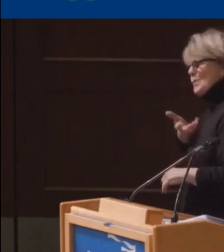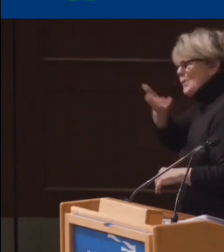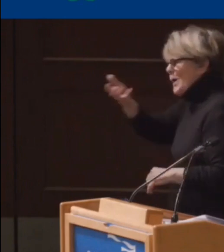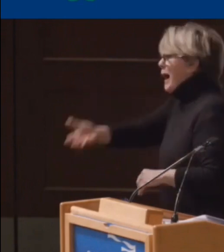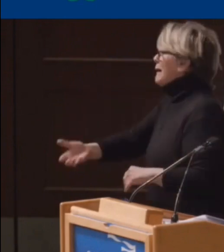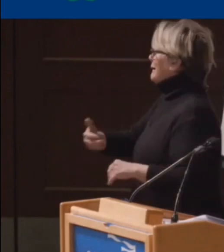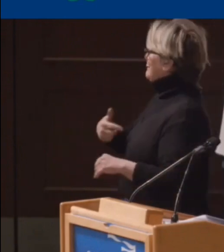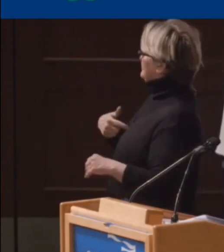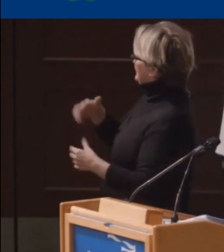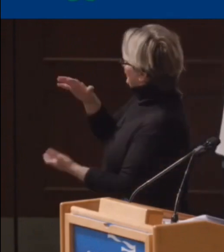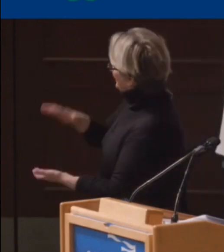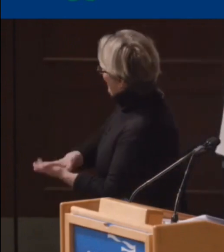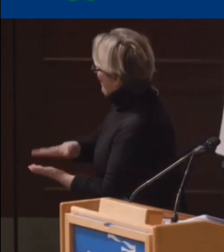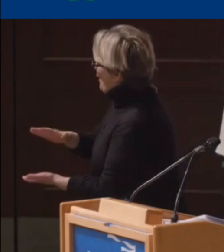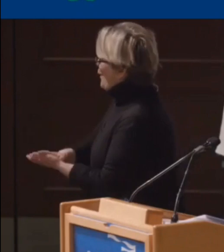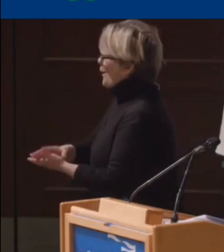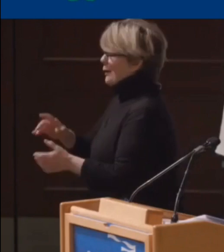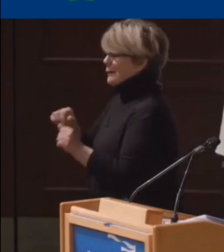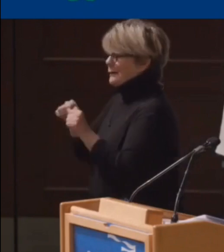and